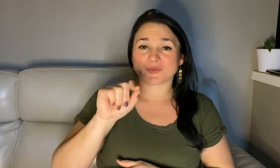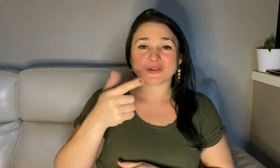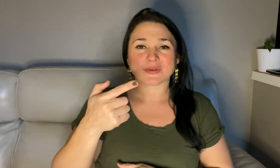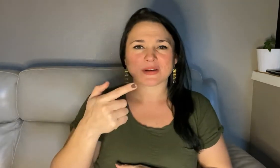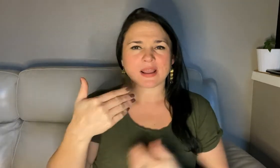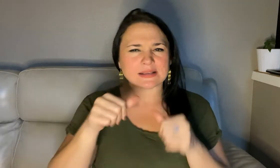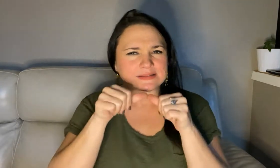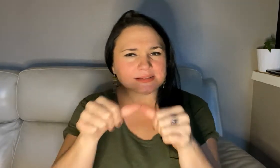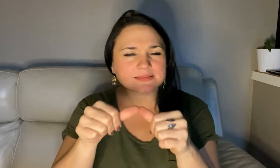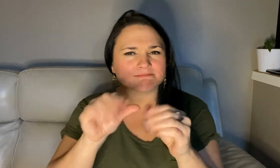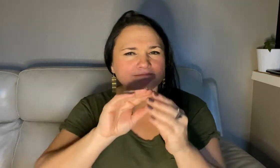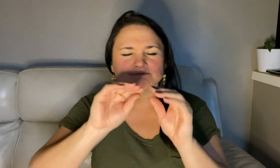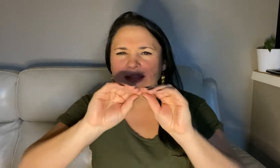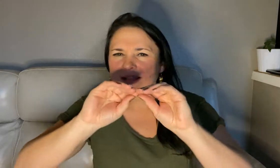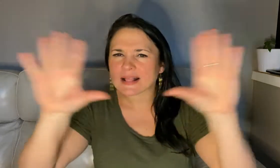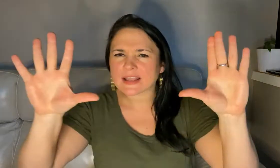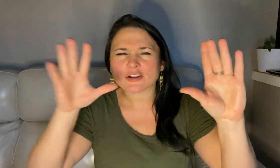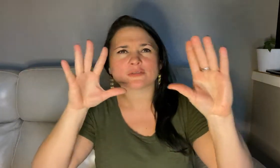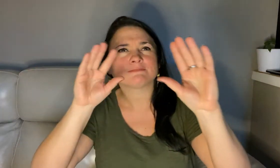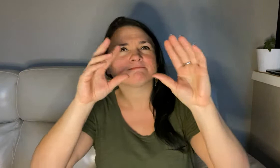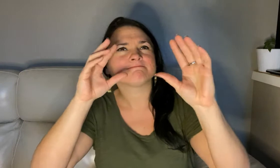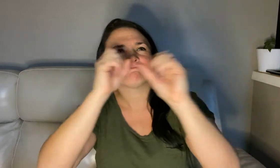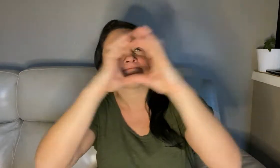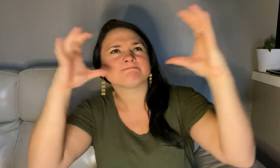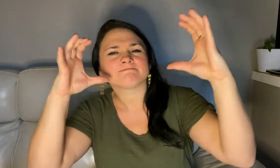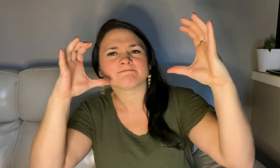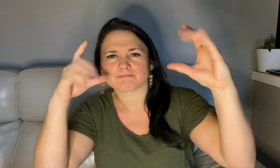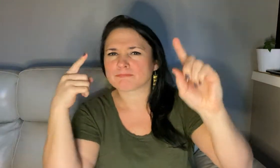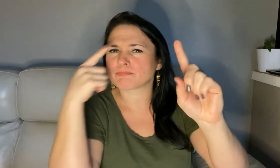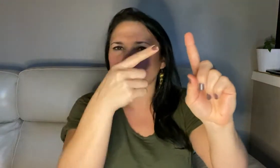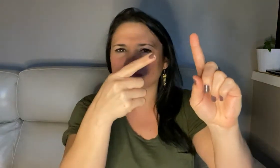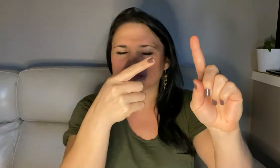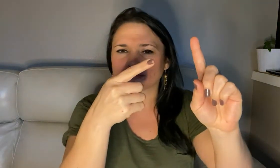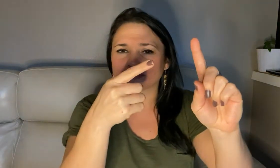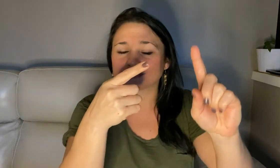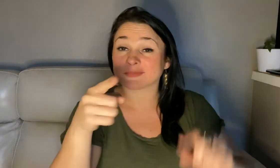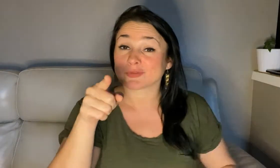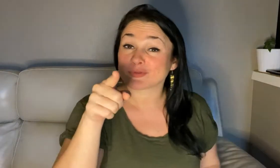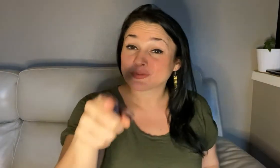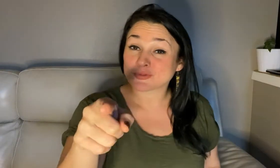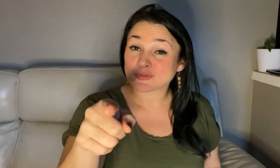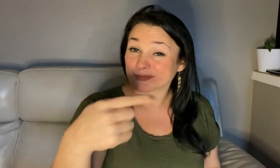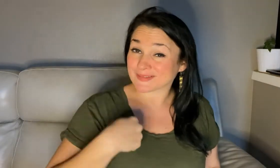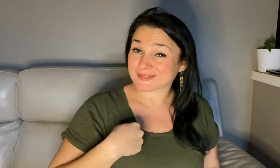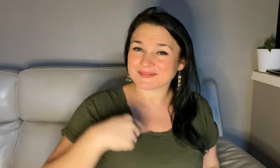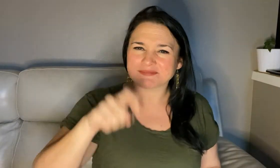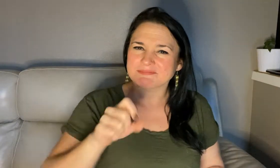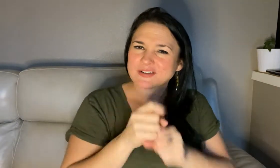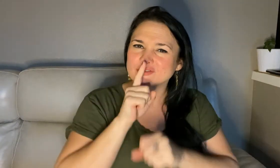2021, and just find that clarity, that goal. With you or me, we just need to remember